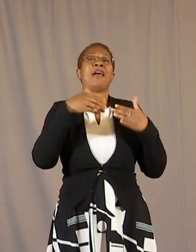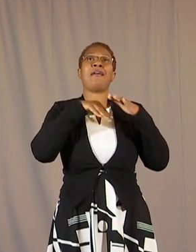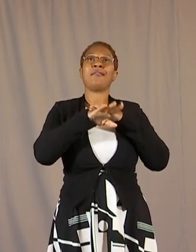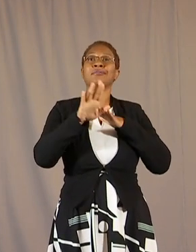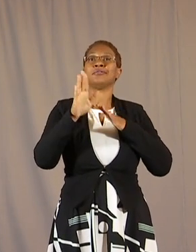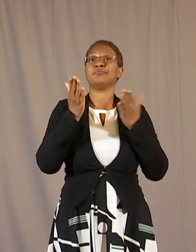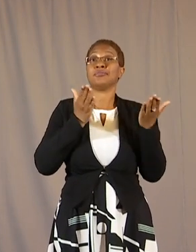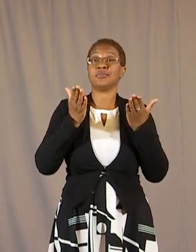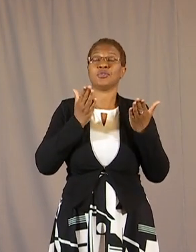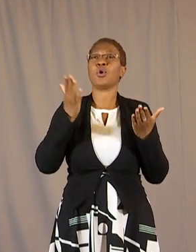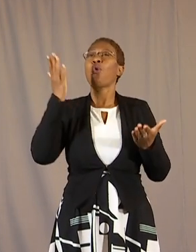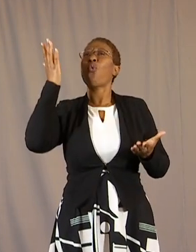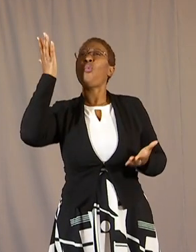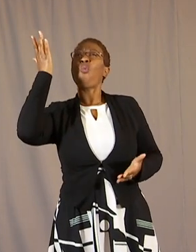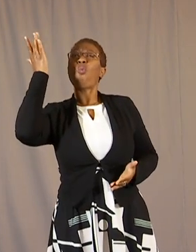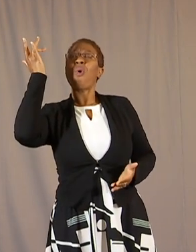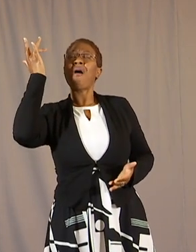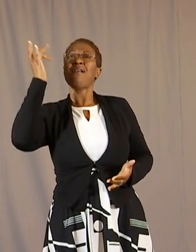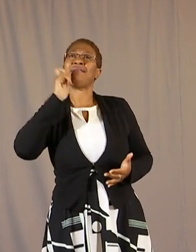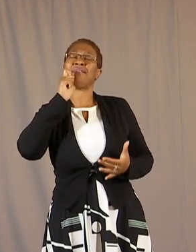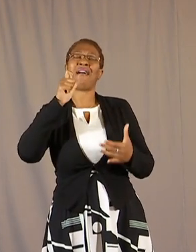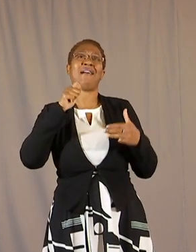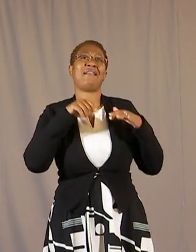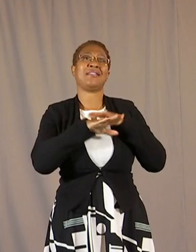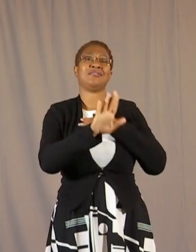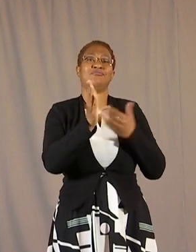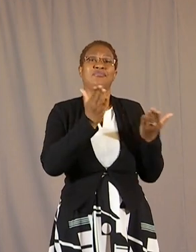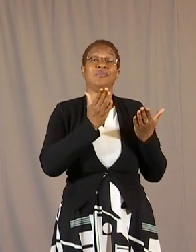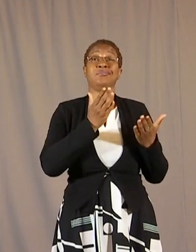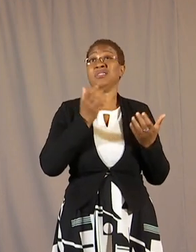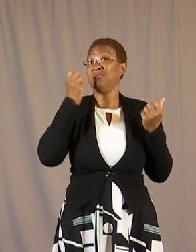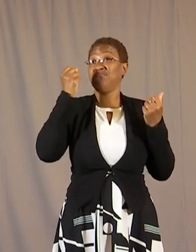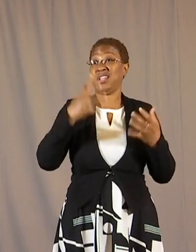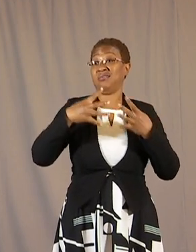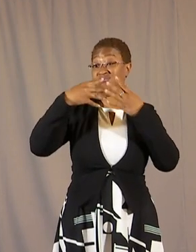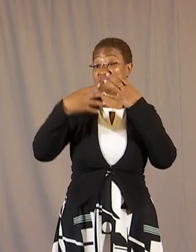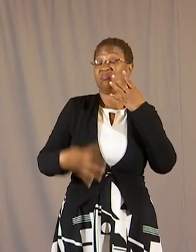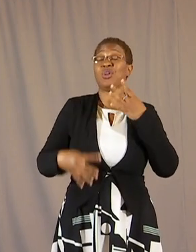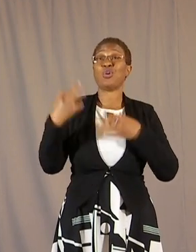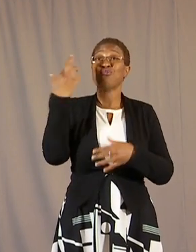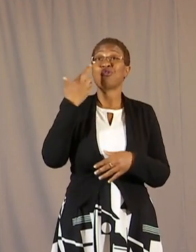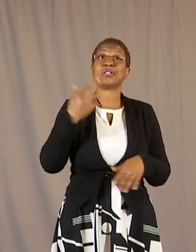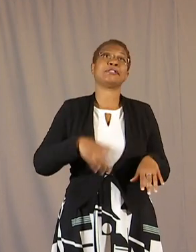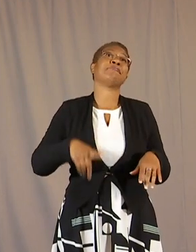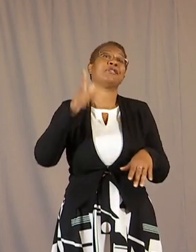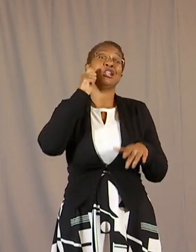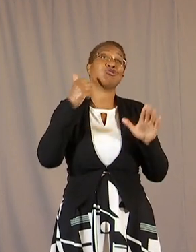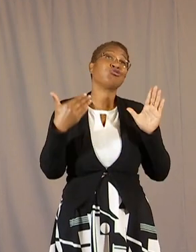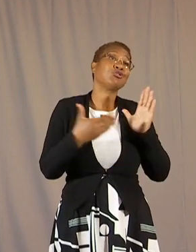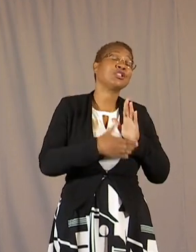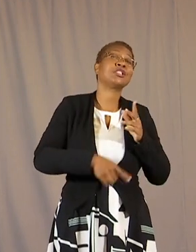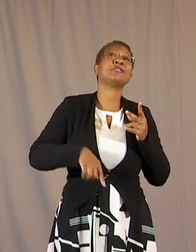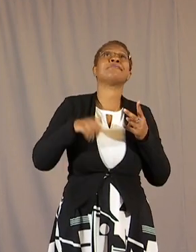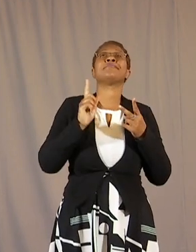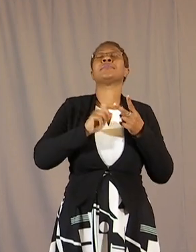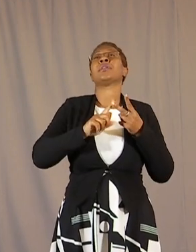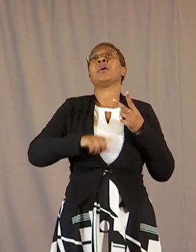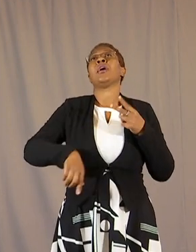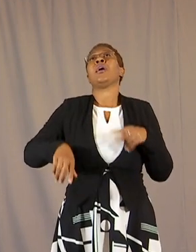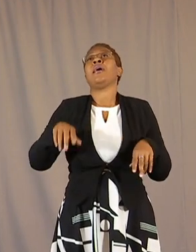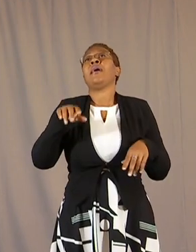services is why people are not accessing services. And we have a lot of reasons, you know, why, from discrimination to racism to implicit